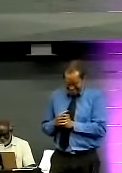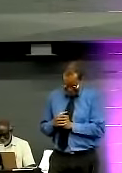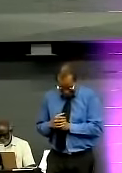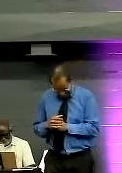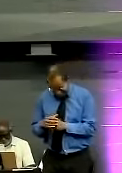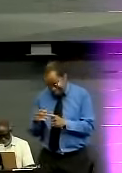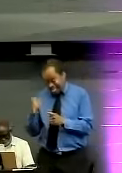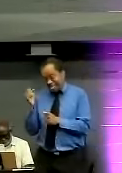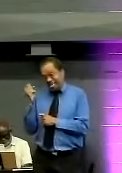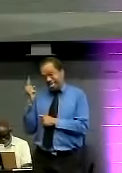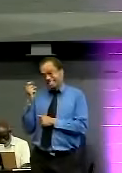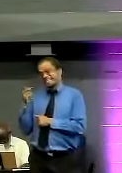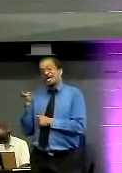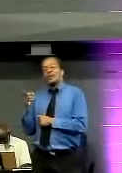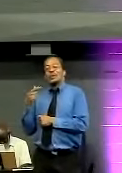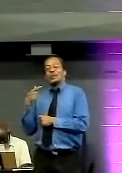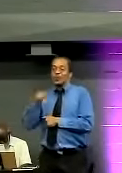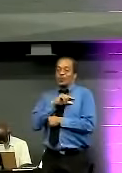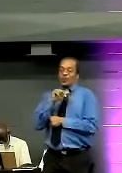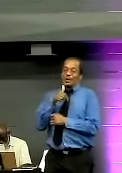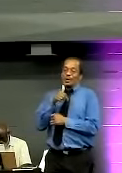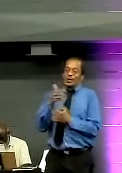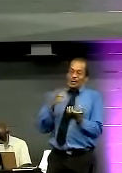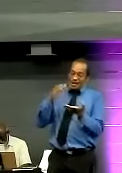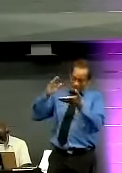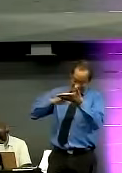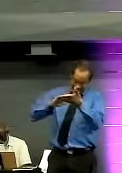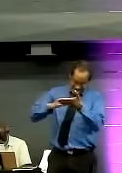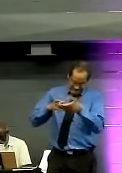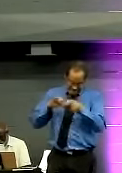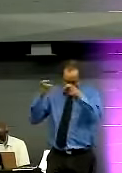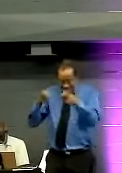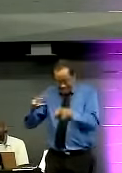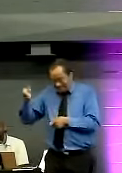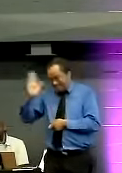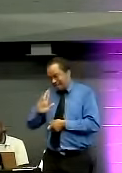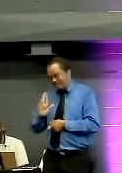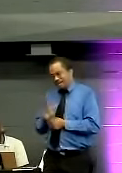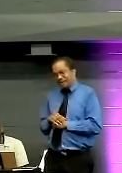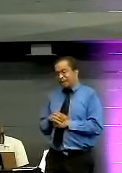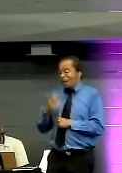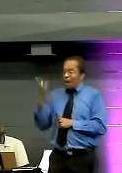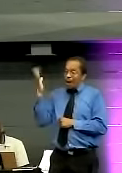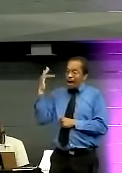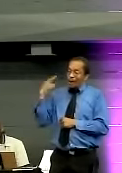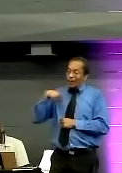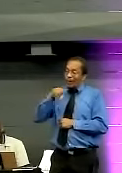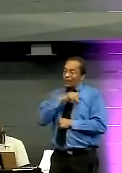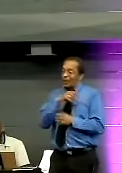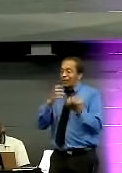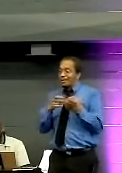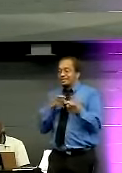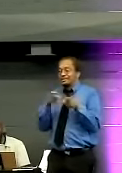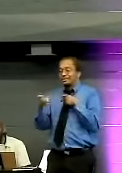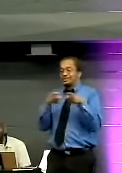See, part of the problem is we don't want to forgive. We don't want to give it to God to do, because we want to have